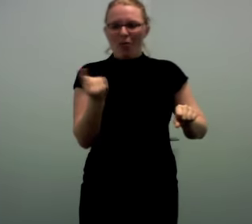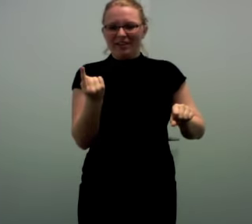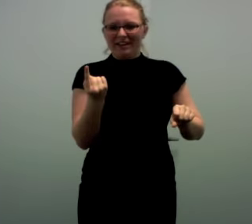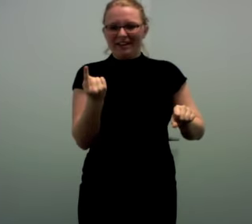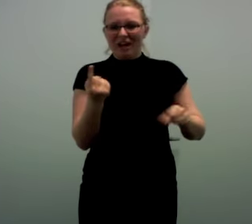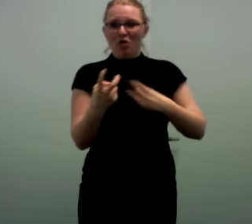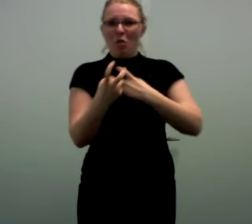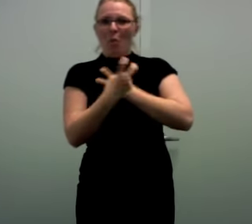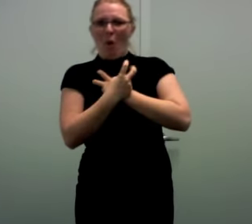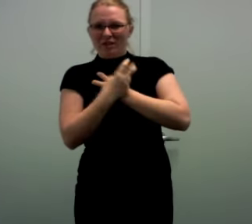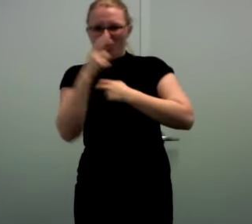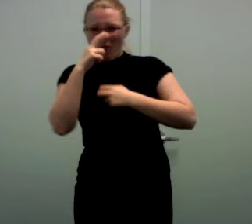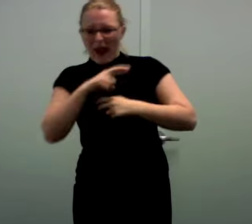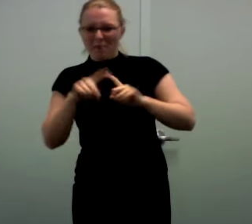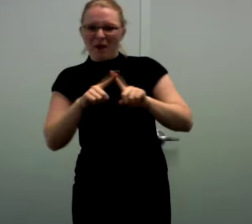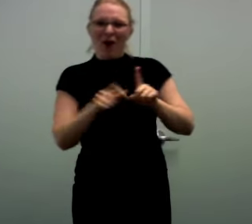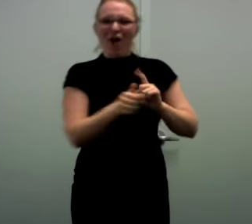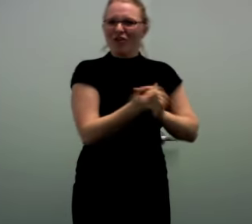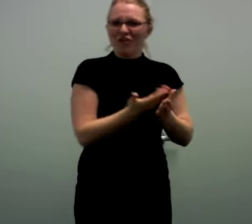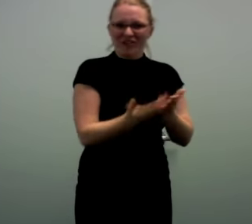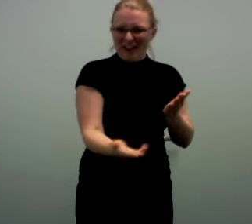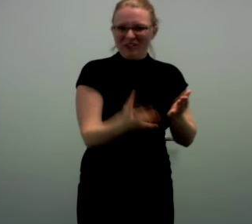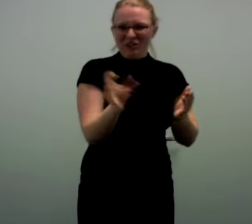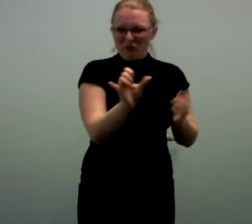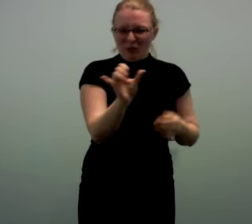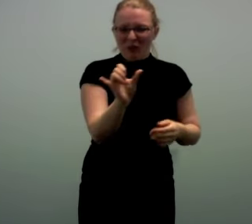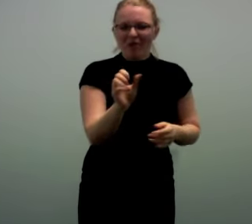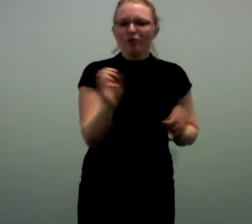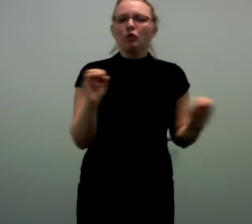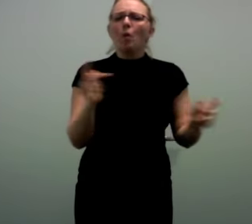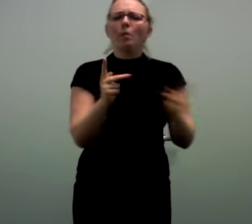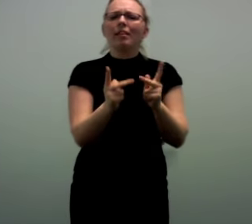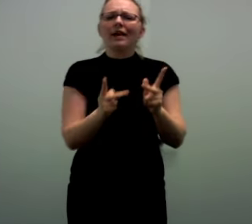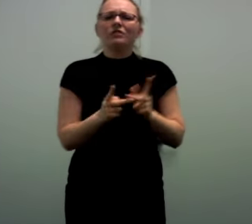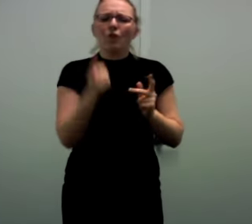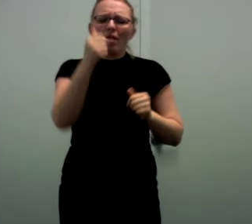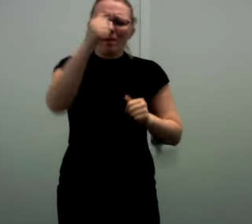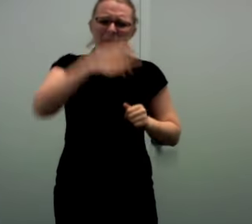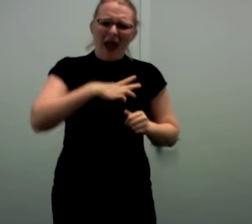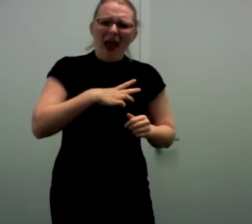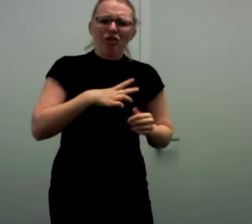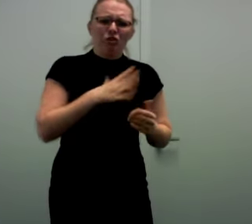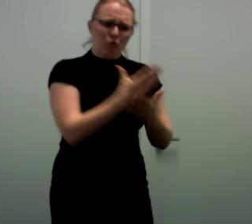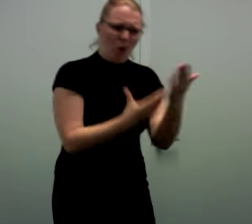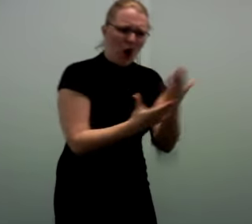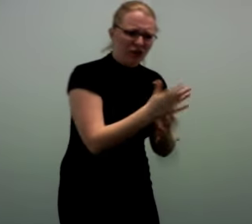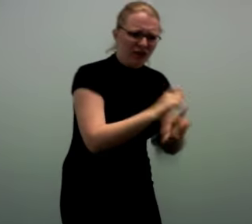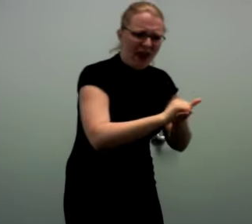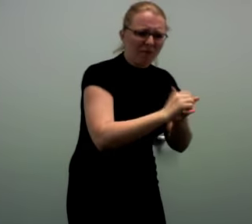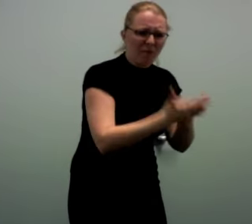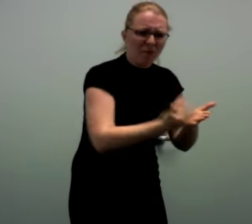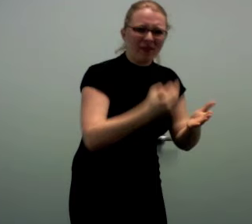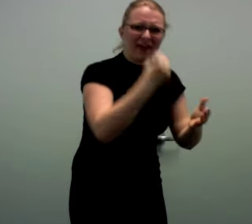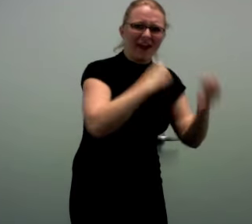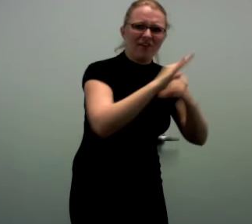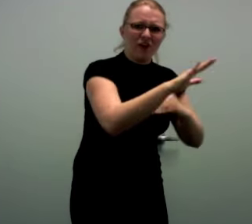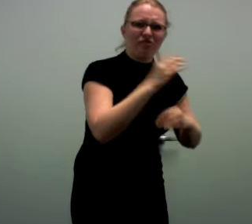tidbit. There was no place for the men to wash their hands before they ate their dinner, and so they made a practice